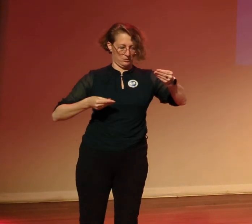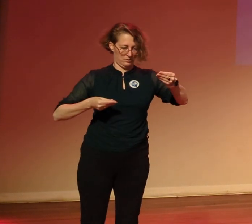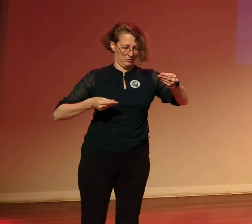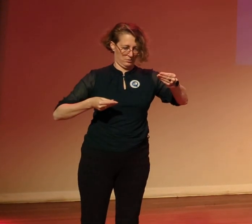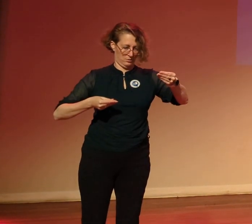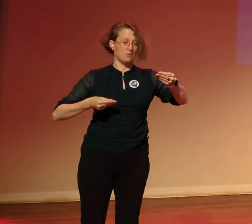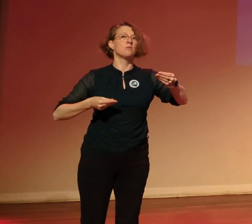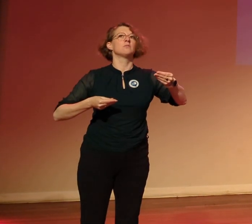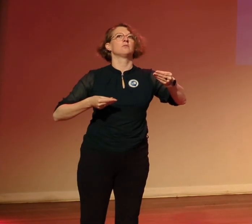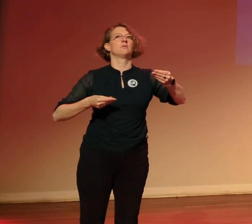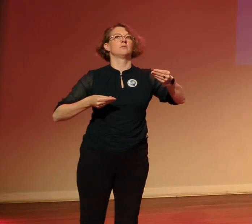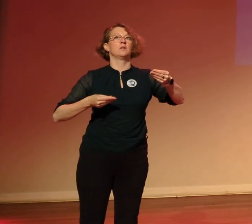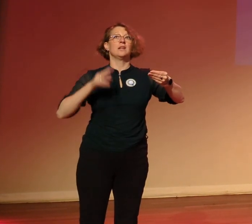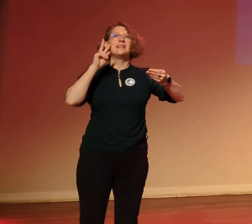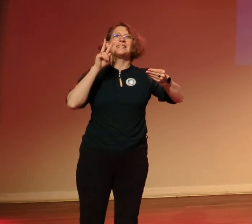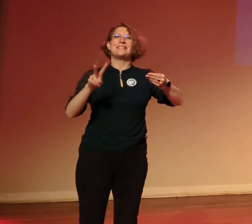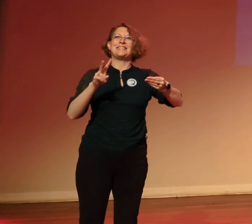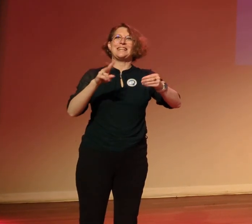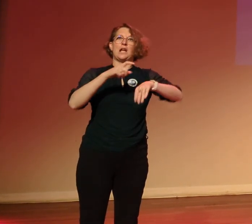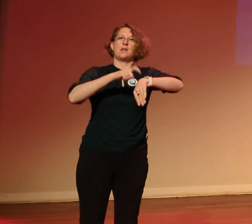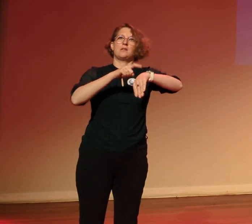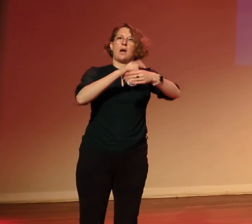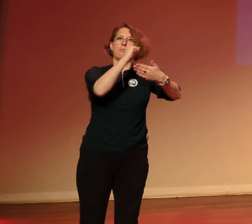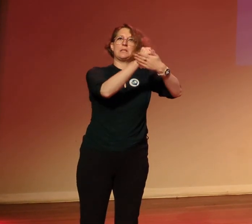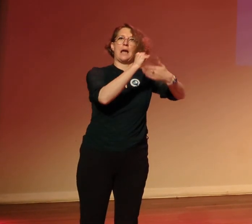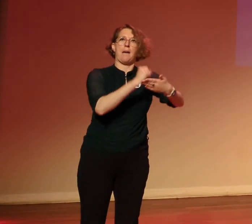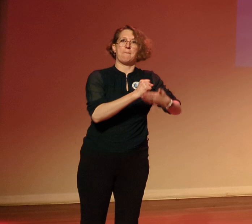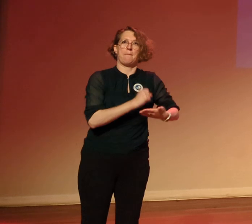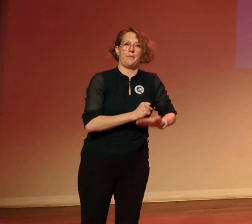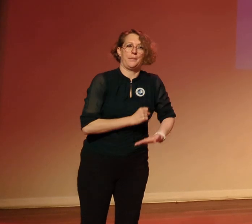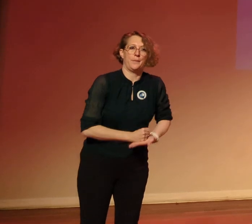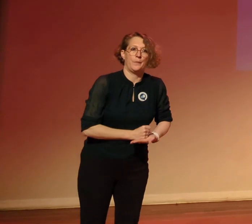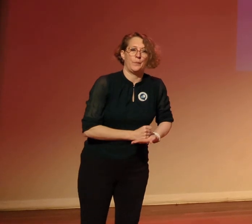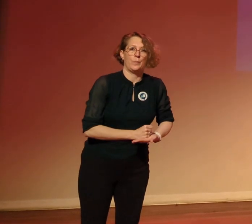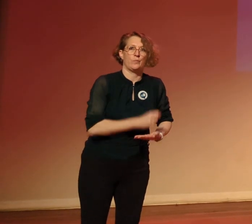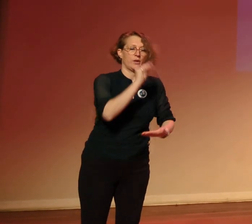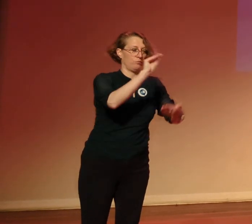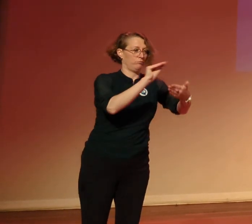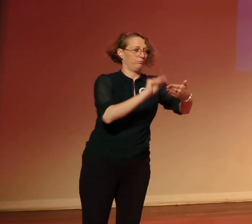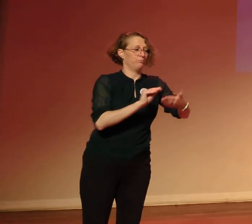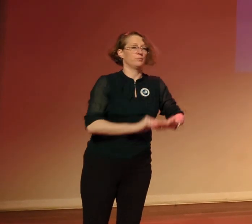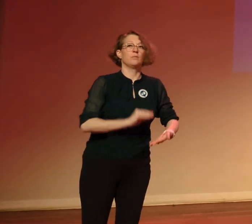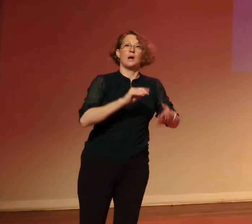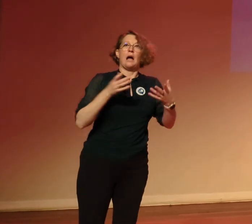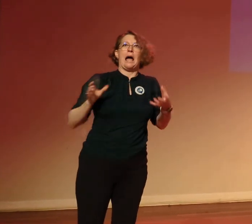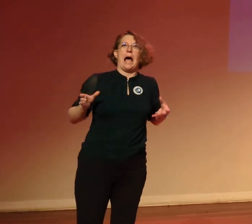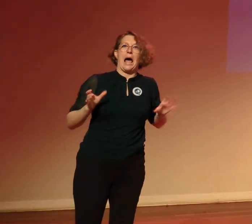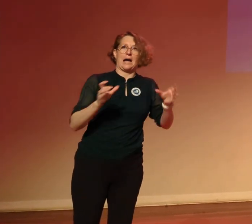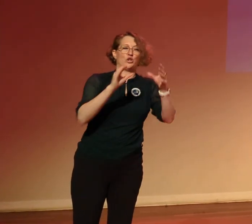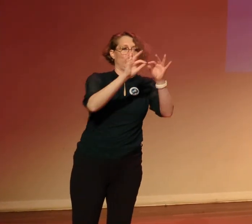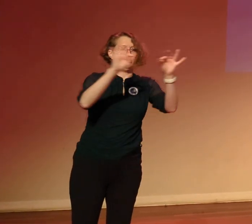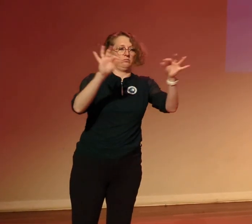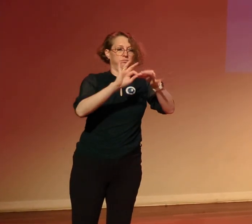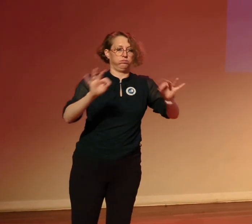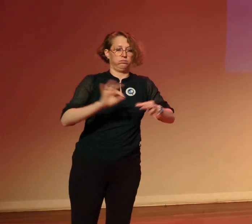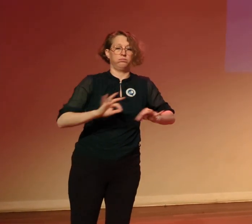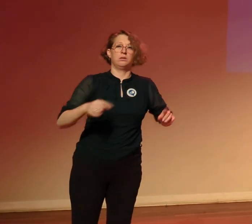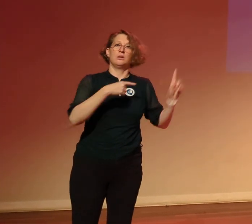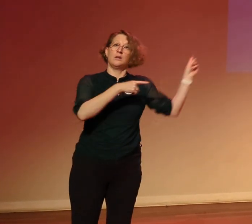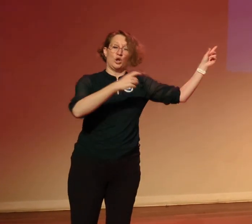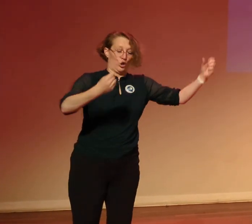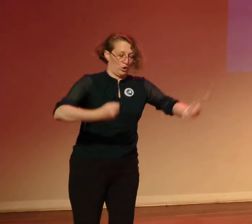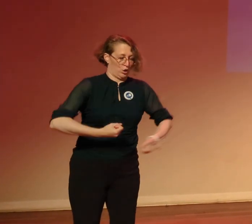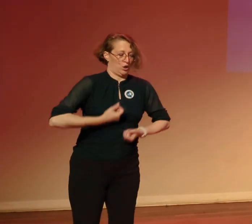Now, as you can see, there are multiple timestamps and multiple actions being described. This was spontaneous. I was